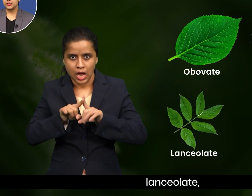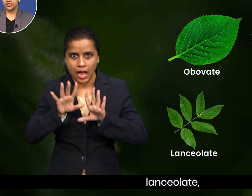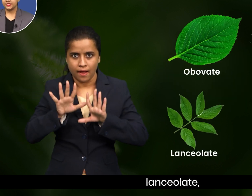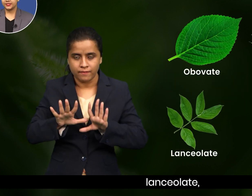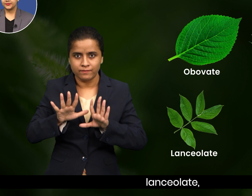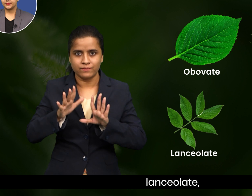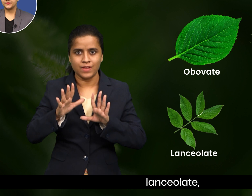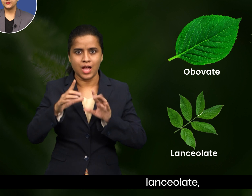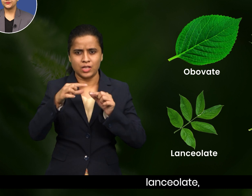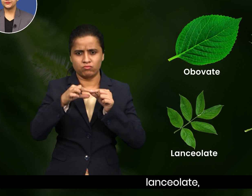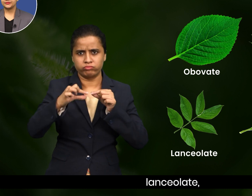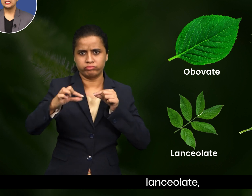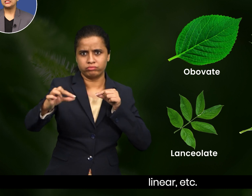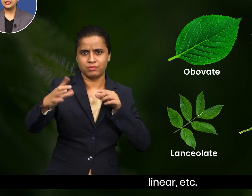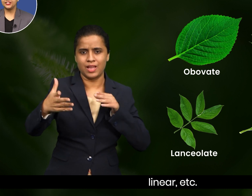lanceolate,